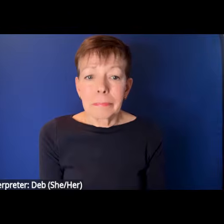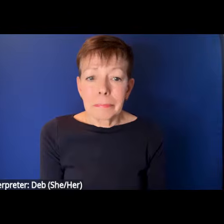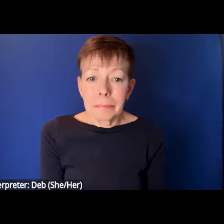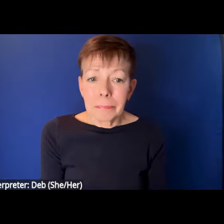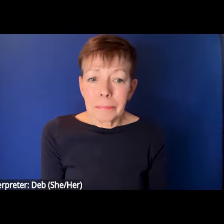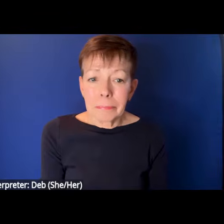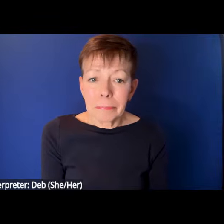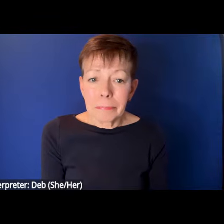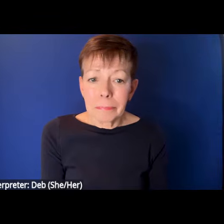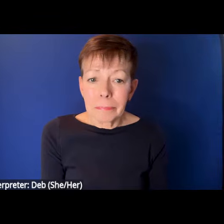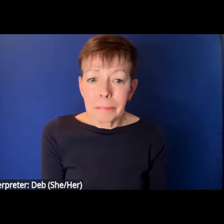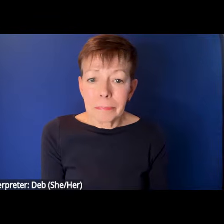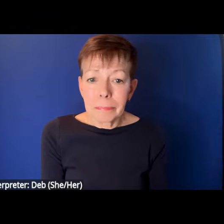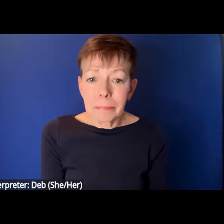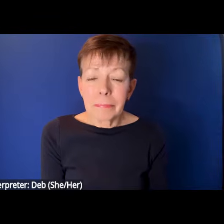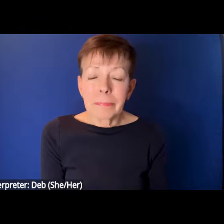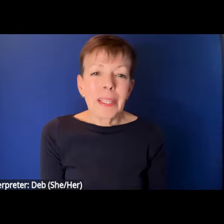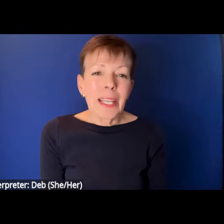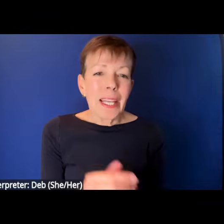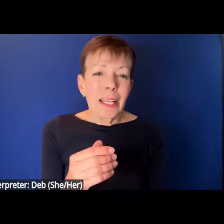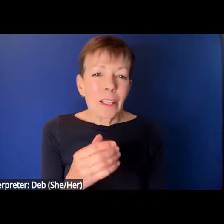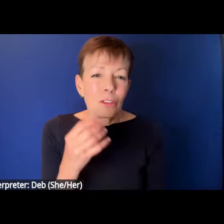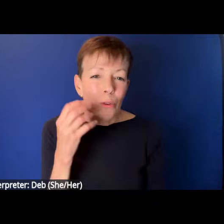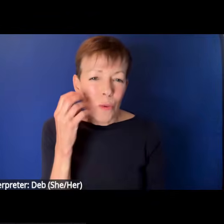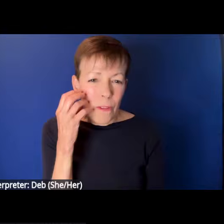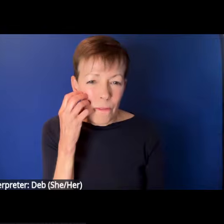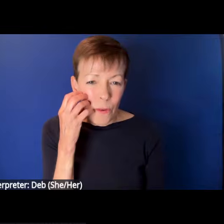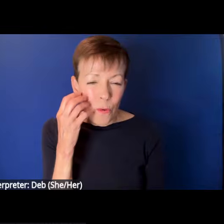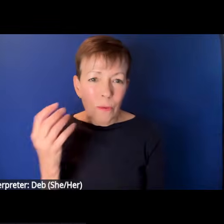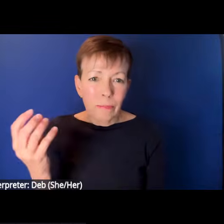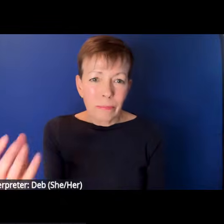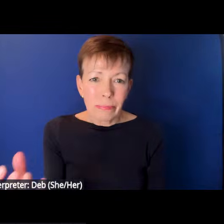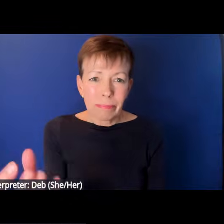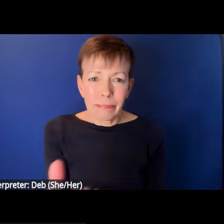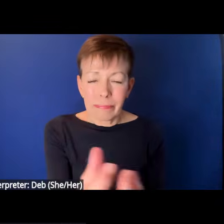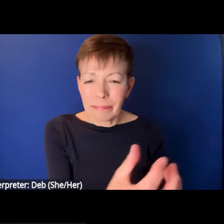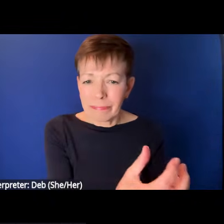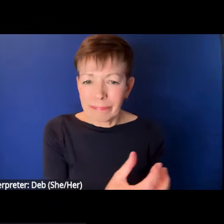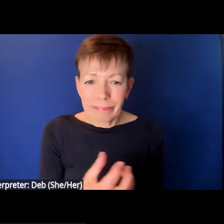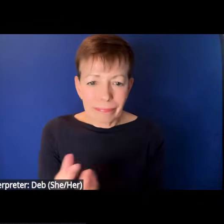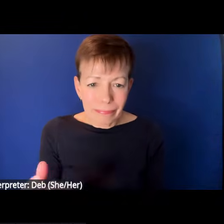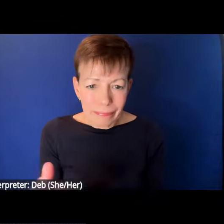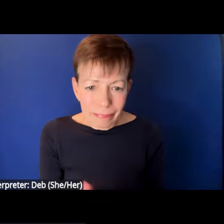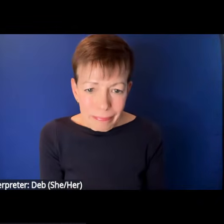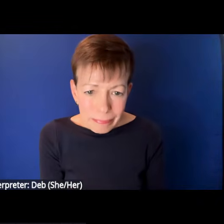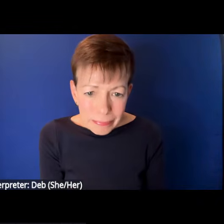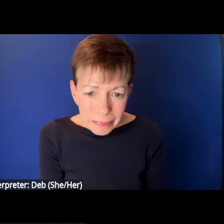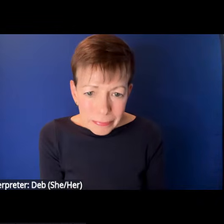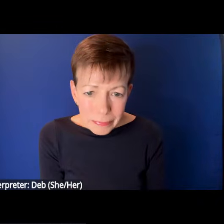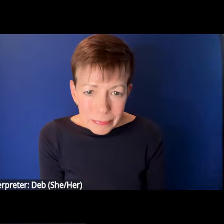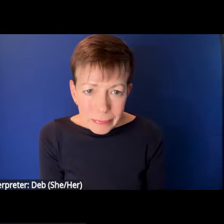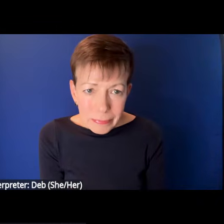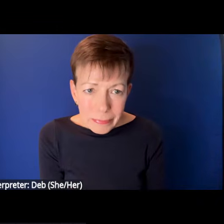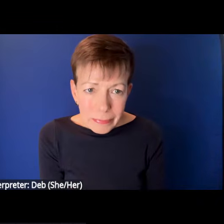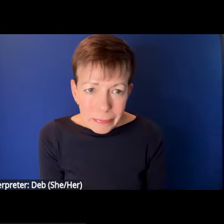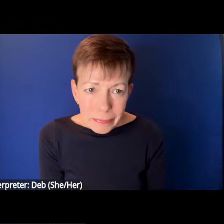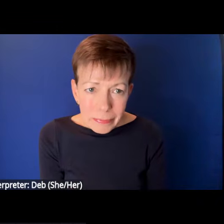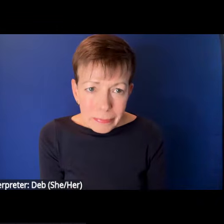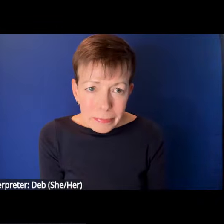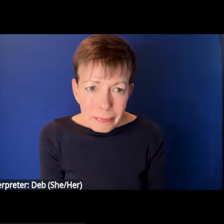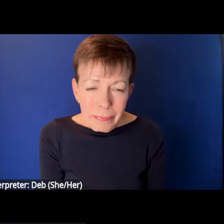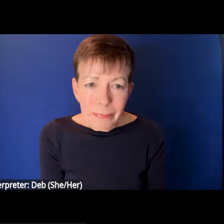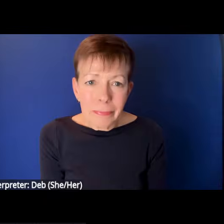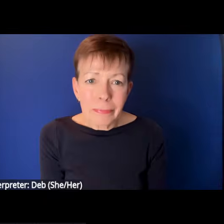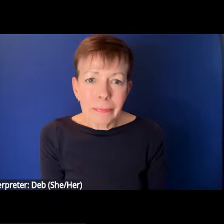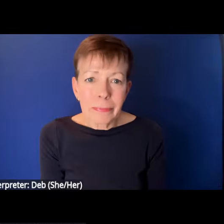is how we have a person that can participate if we move that around, so. We can maybe just, So slower responses